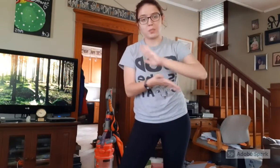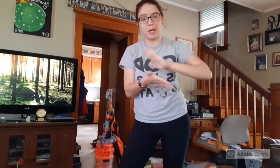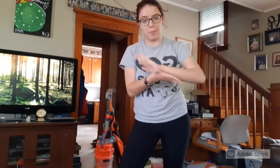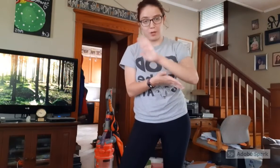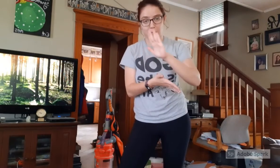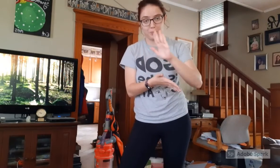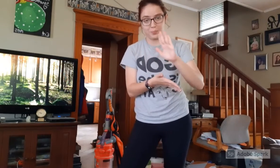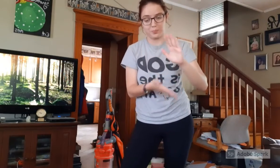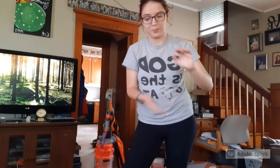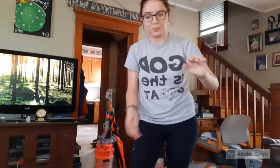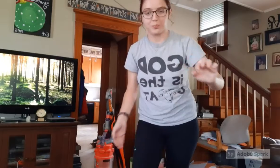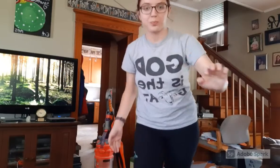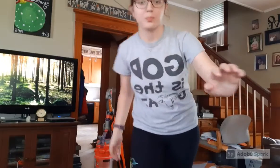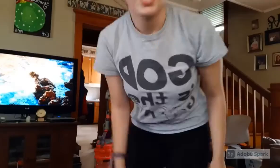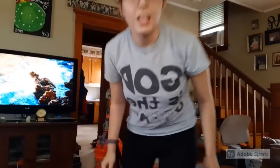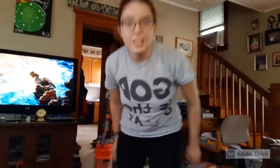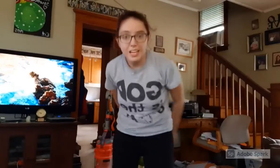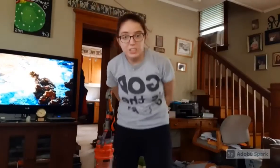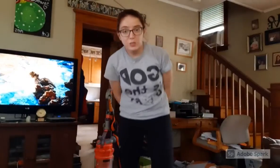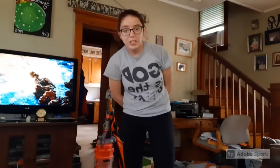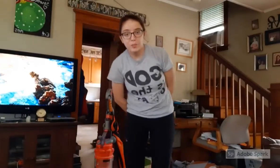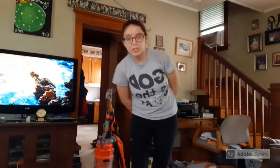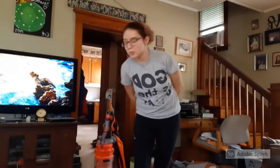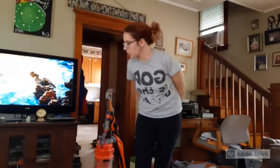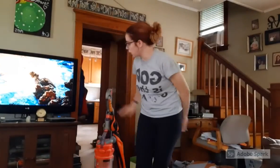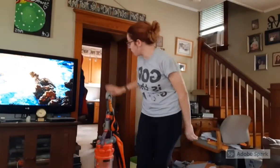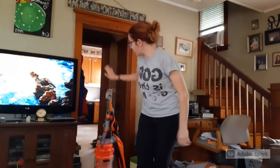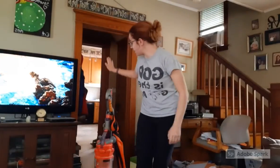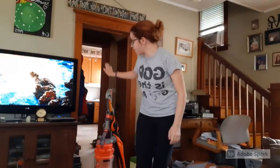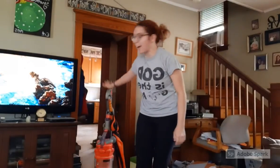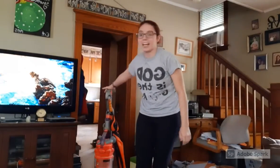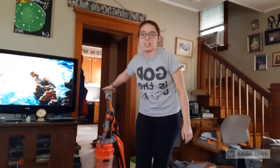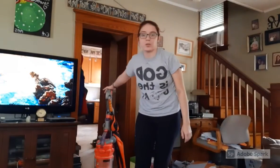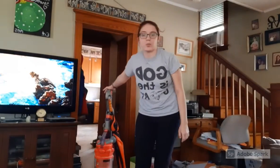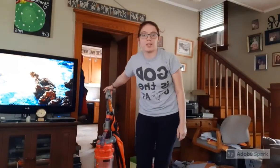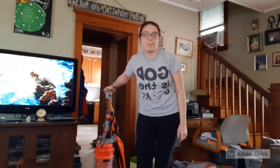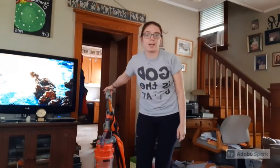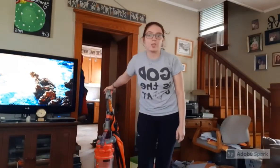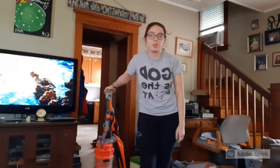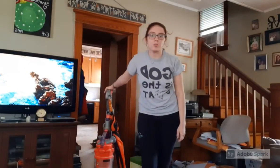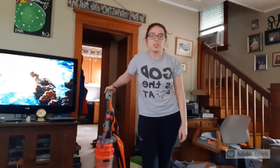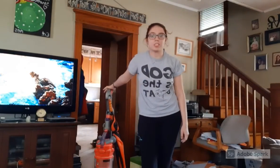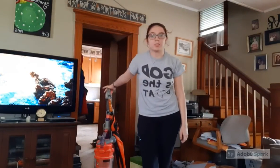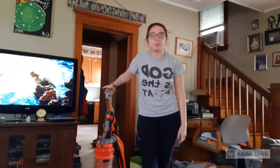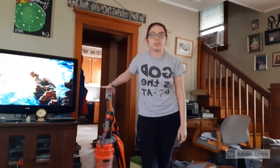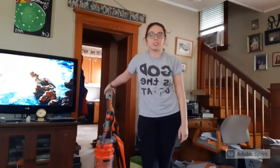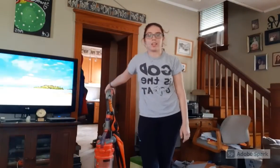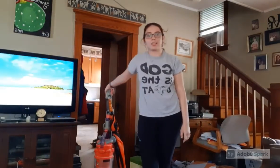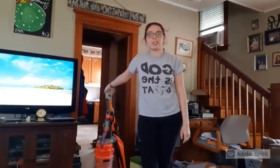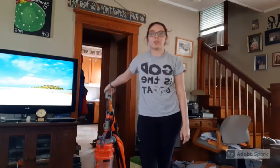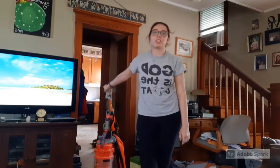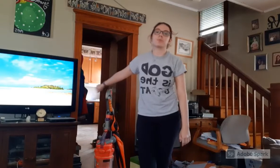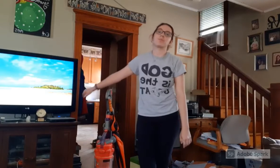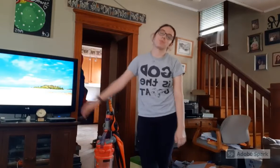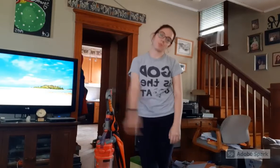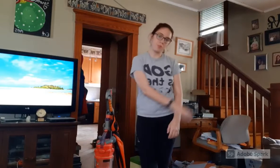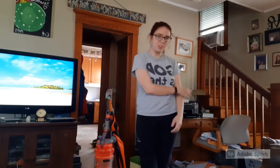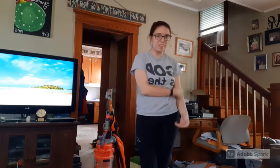paper. The next one I'm going to be showing you is vacuum. And vacuum is pretty simple in sign language.